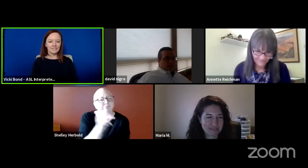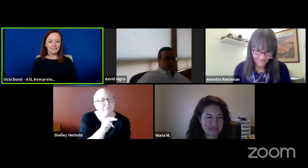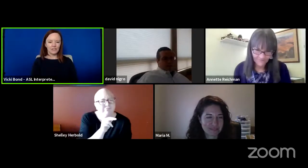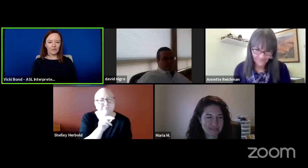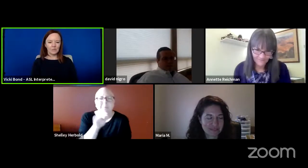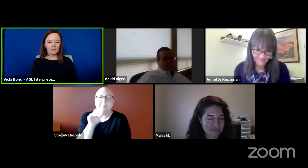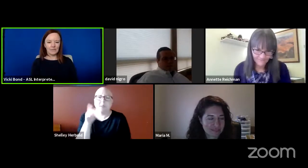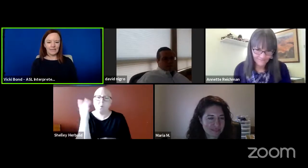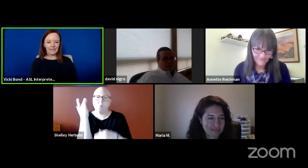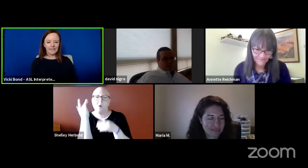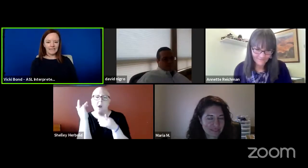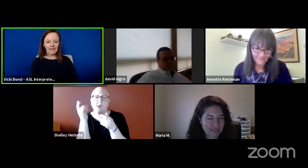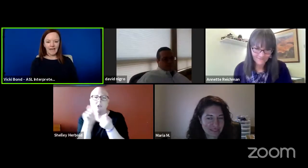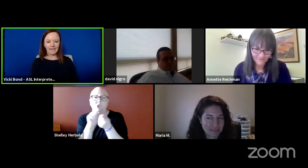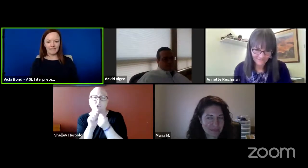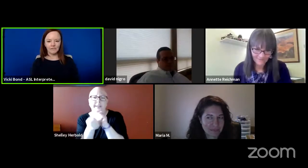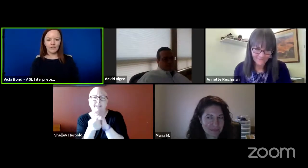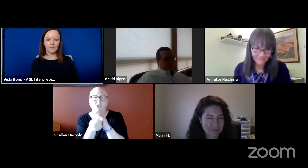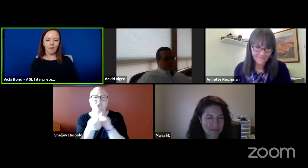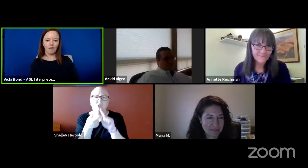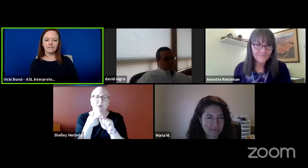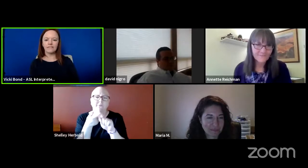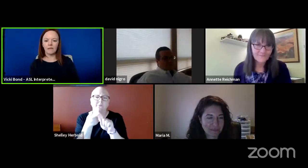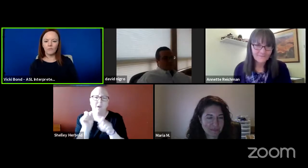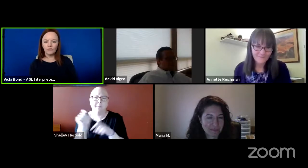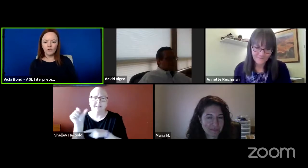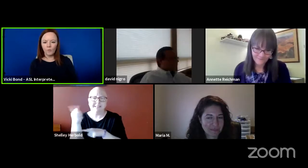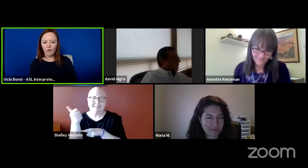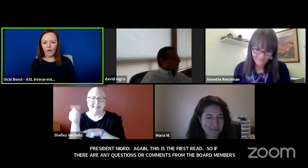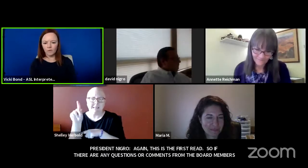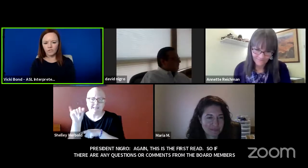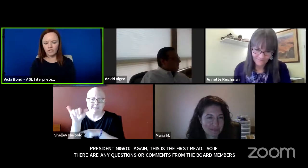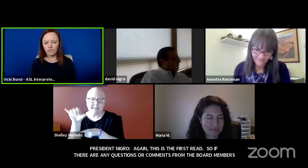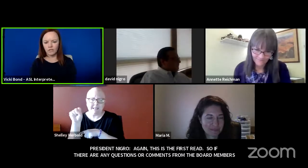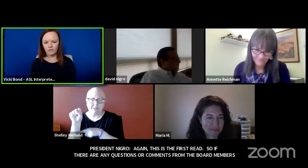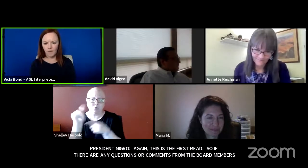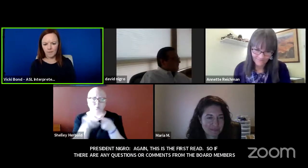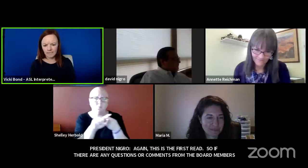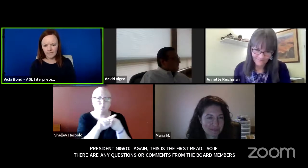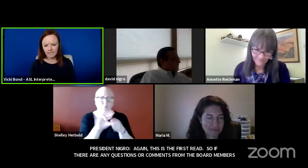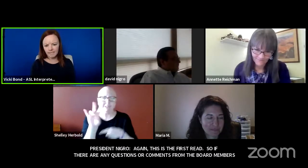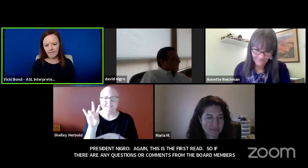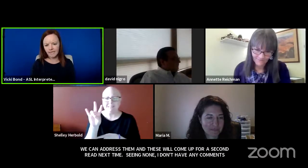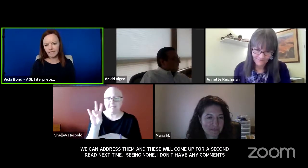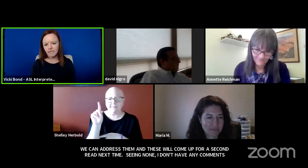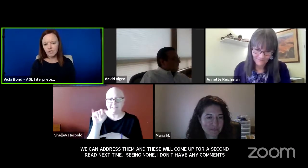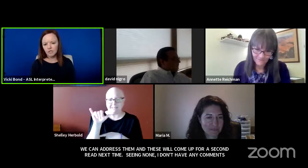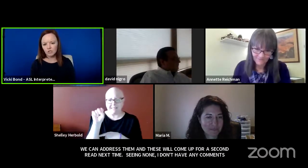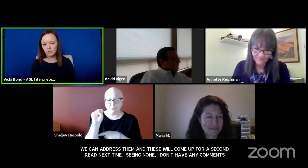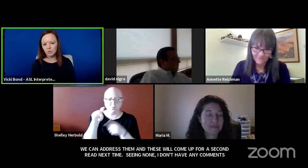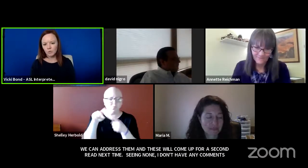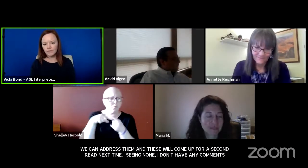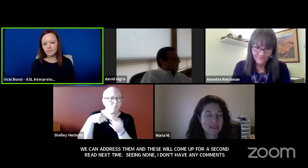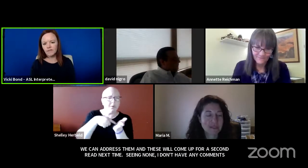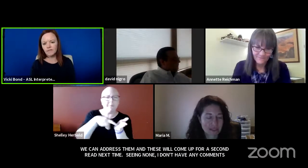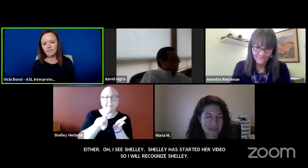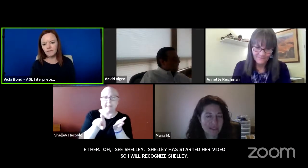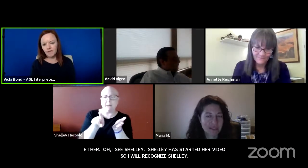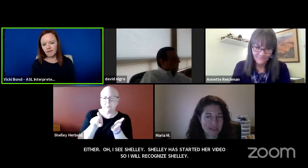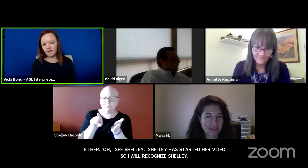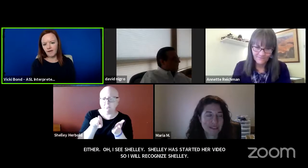Yes, this is Shelley Herbold speaking. I did look at the policy and I'm wondering why we're changing from a 10-day to